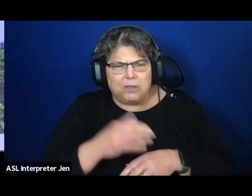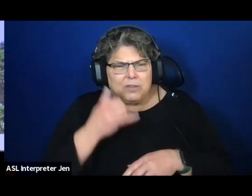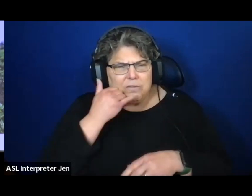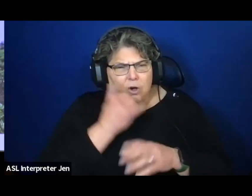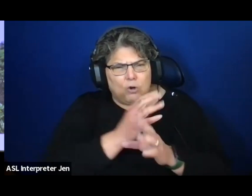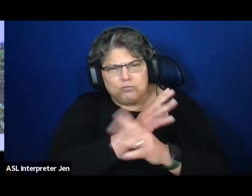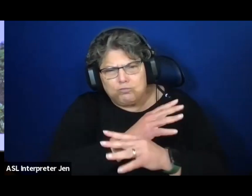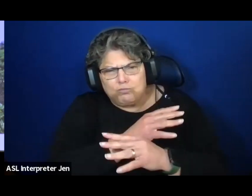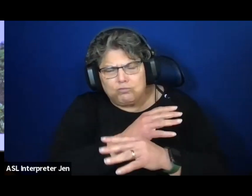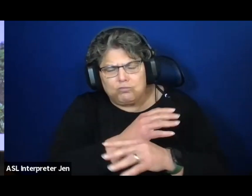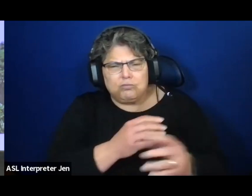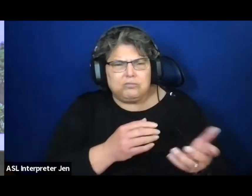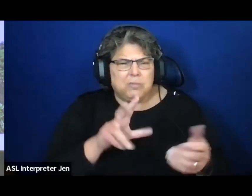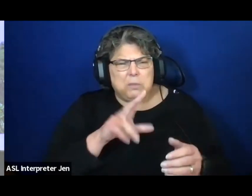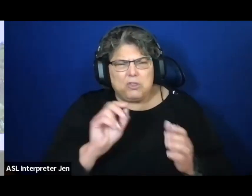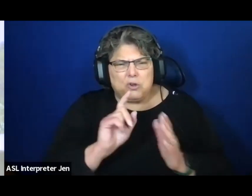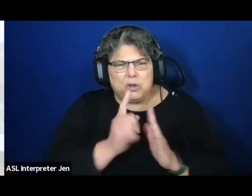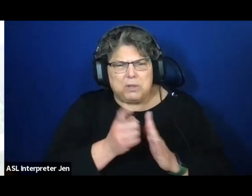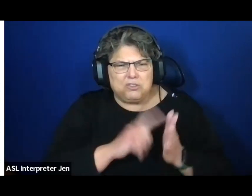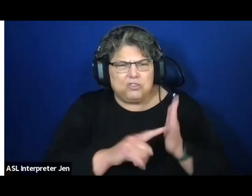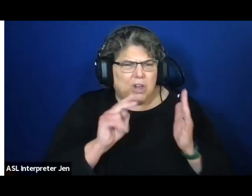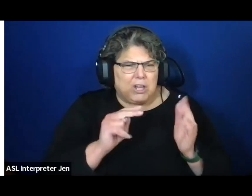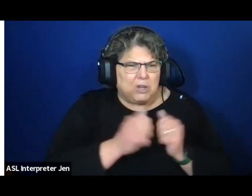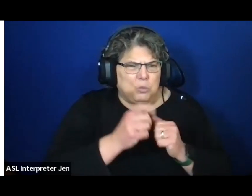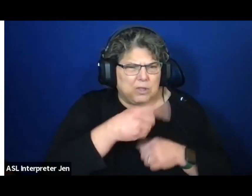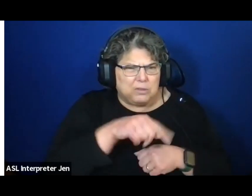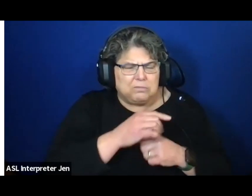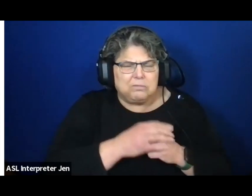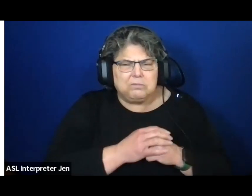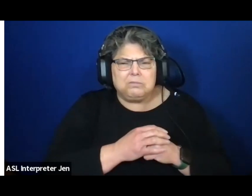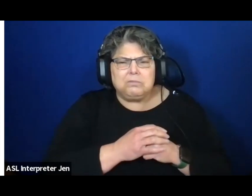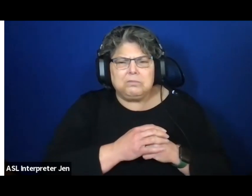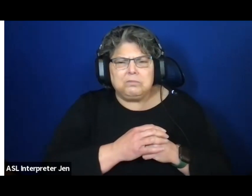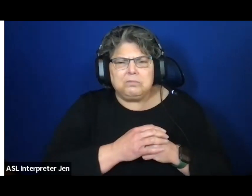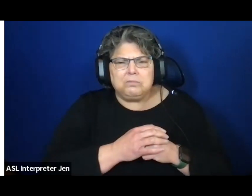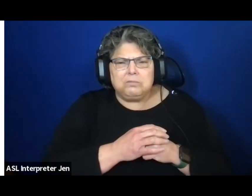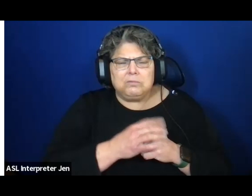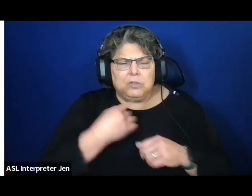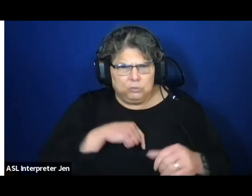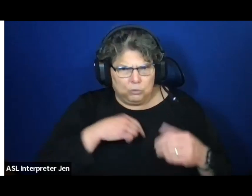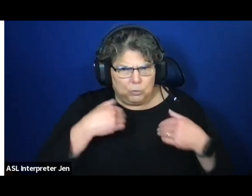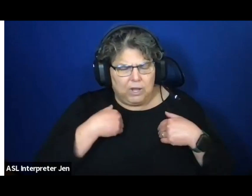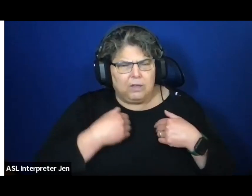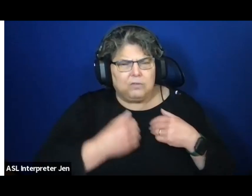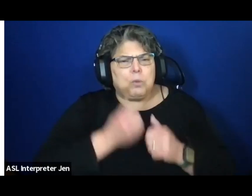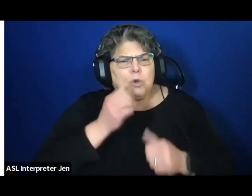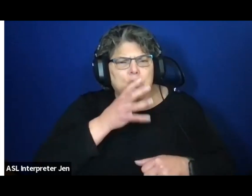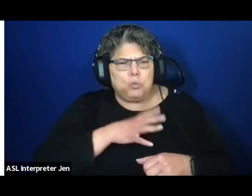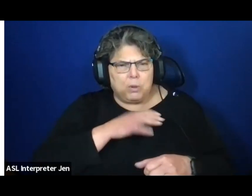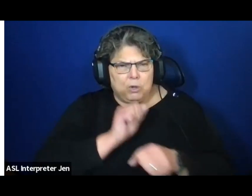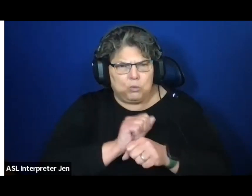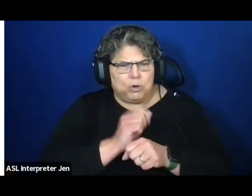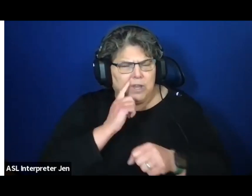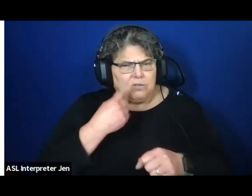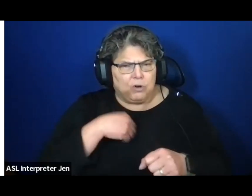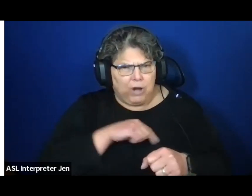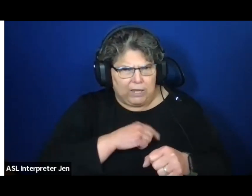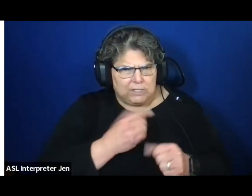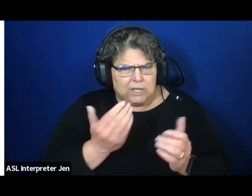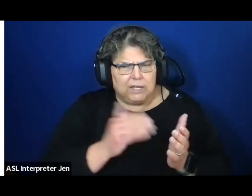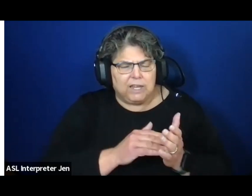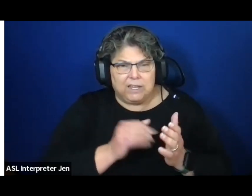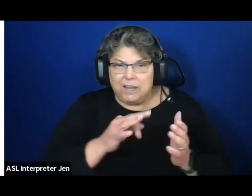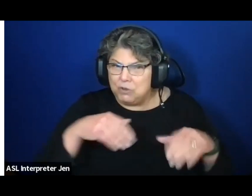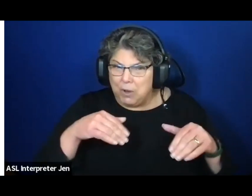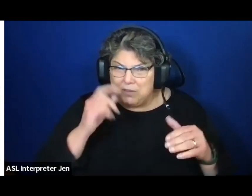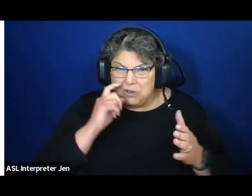couple, 30 minutes checking with the guys. And we have mostly these are women working for us who, again, if you haven't